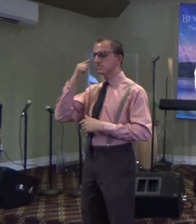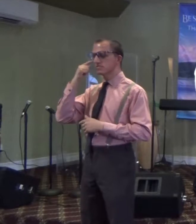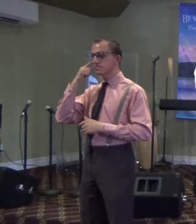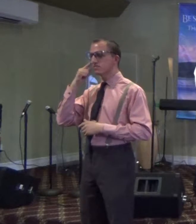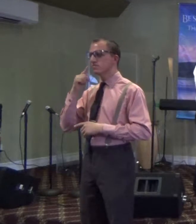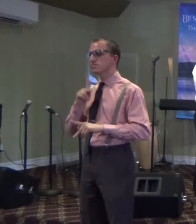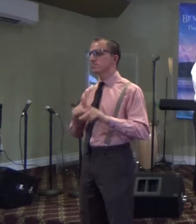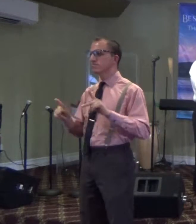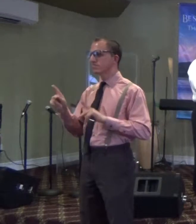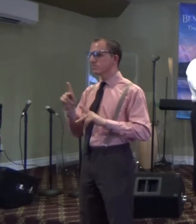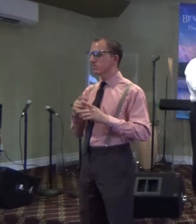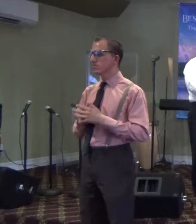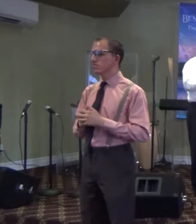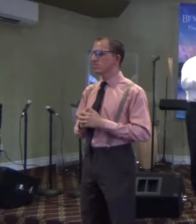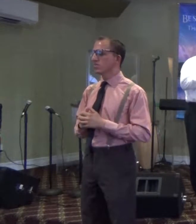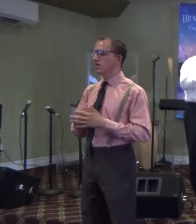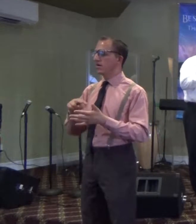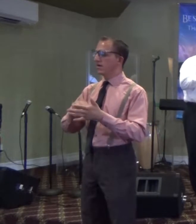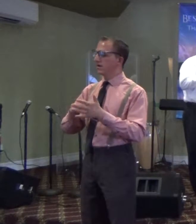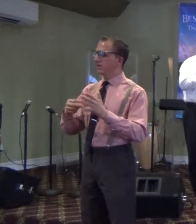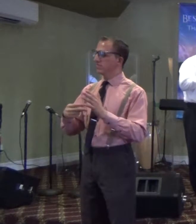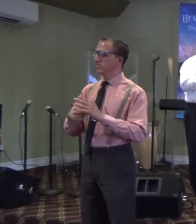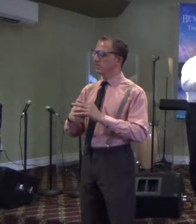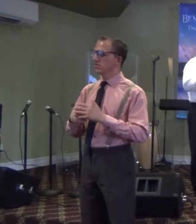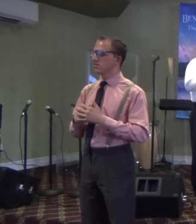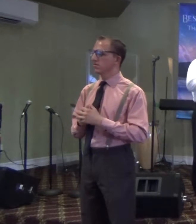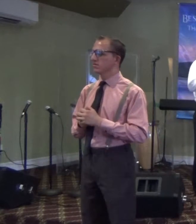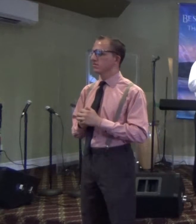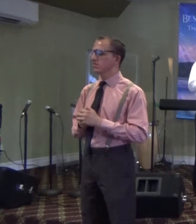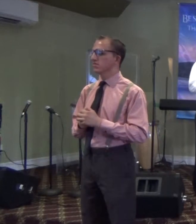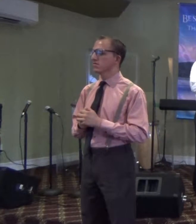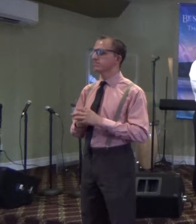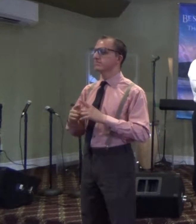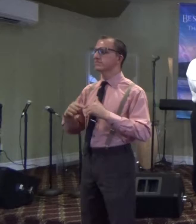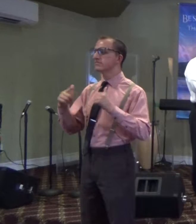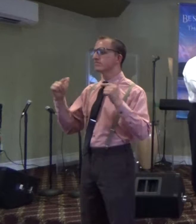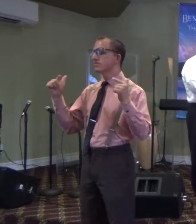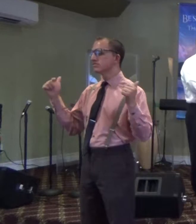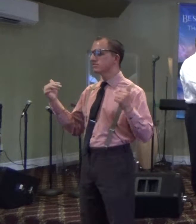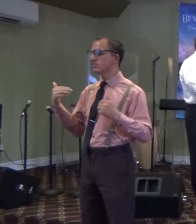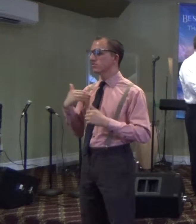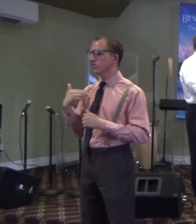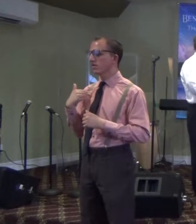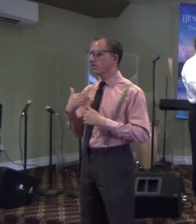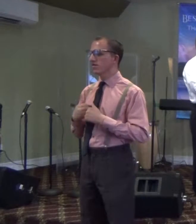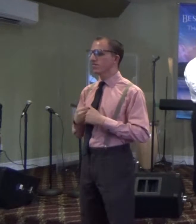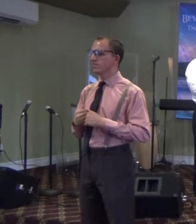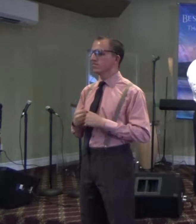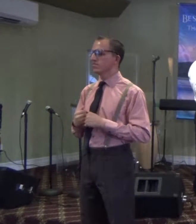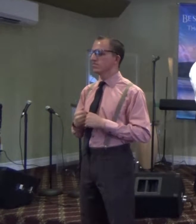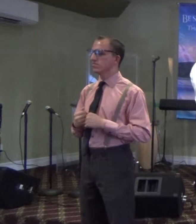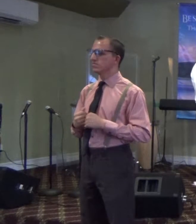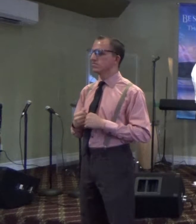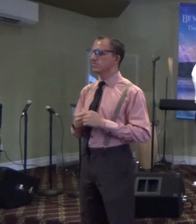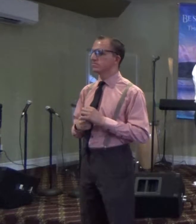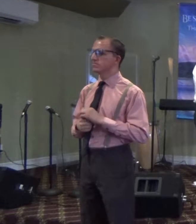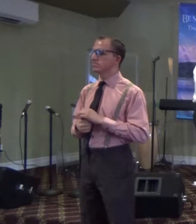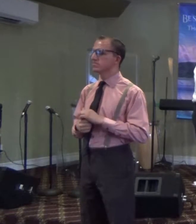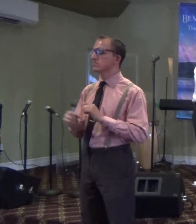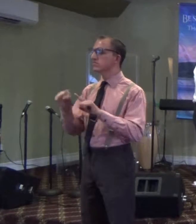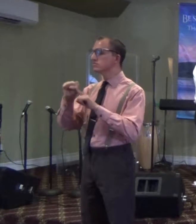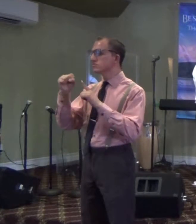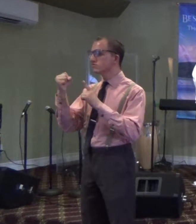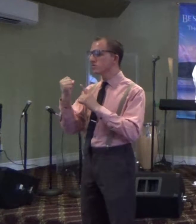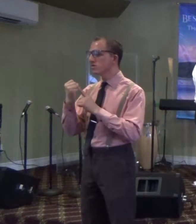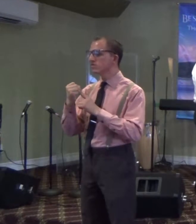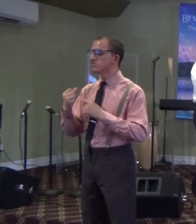me estoy refiriendo and I'm referring sobre to todo a la adversidad. adversity. Estoy hablando de las situaciones